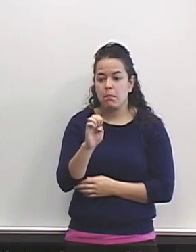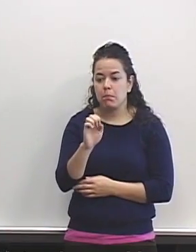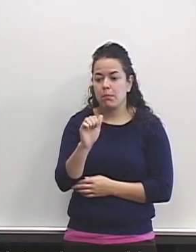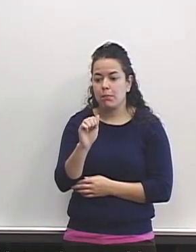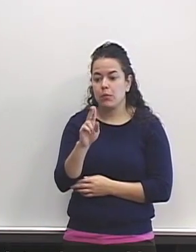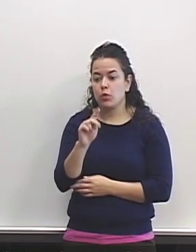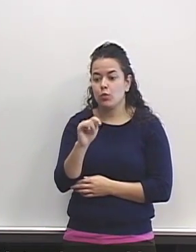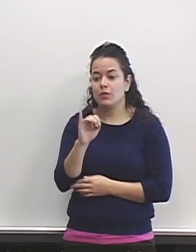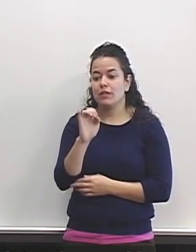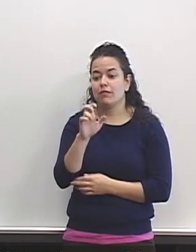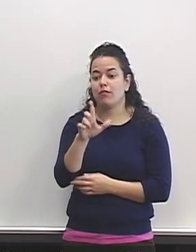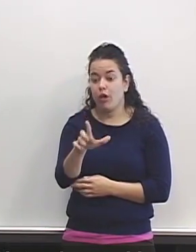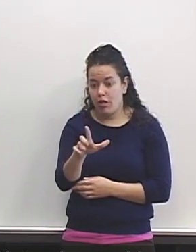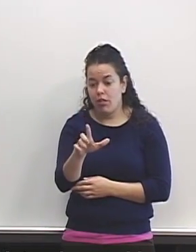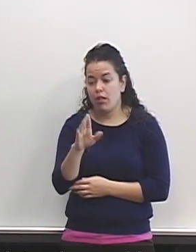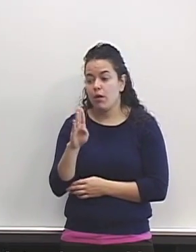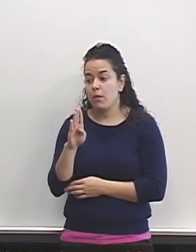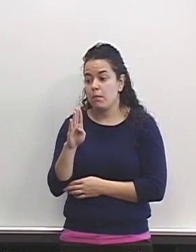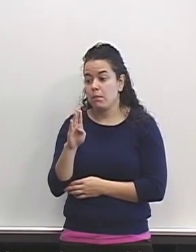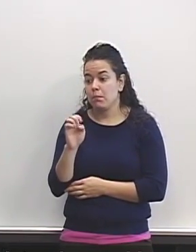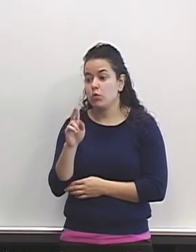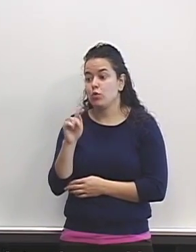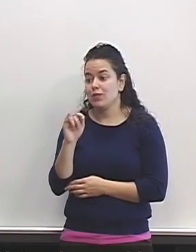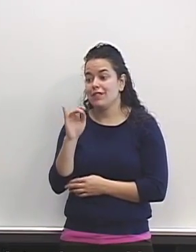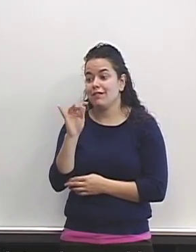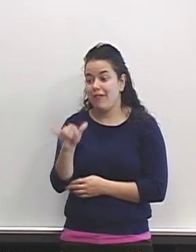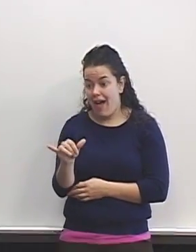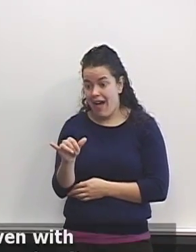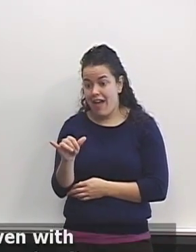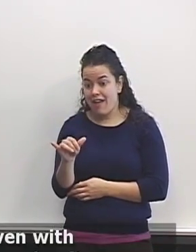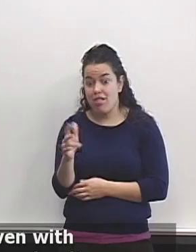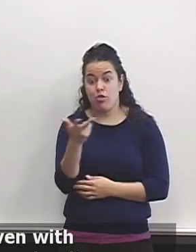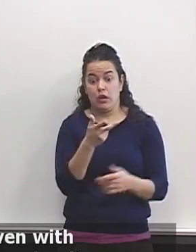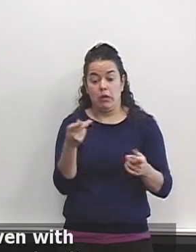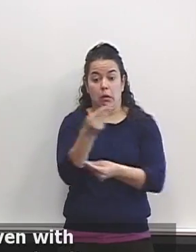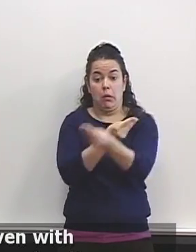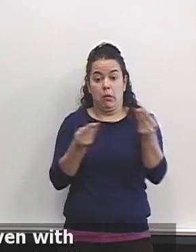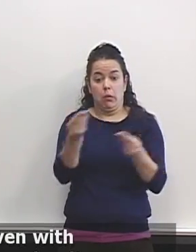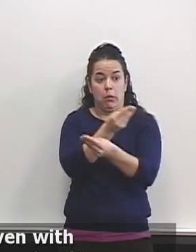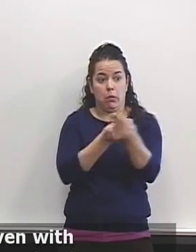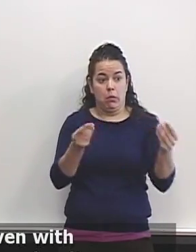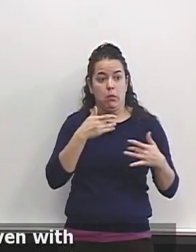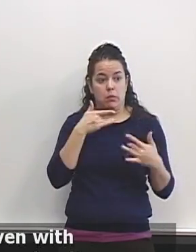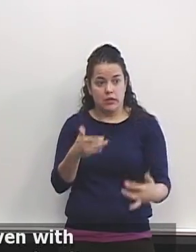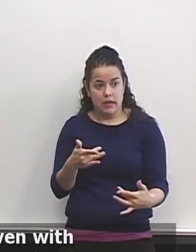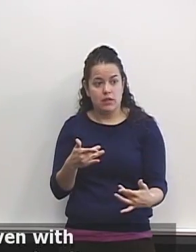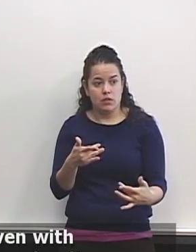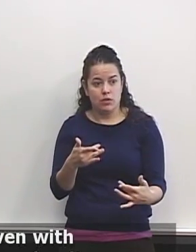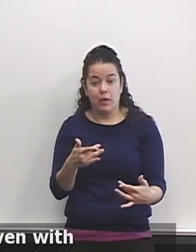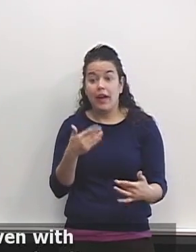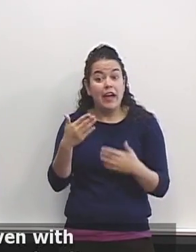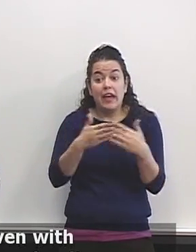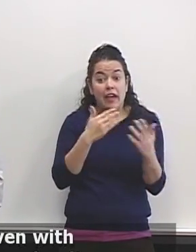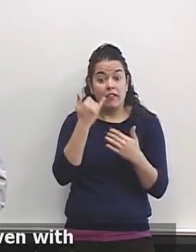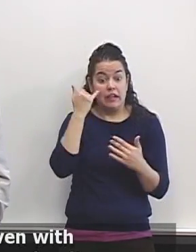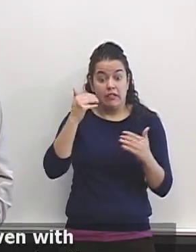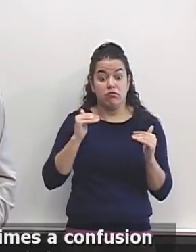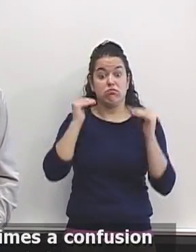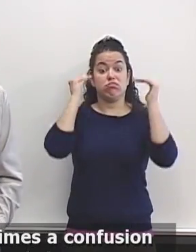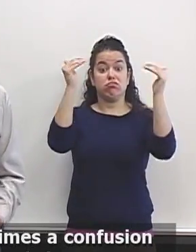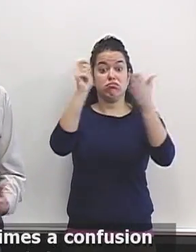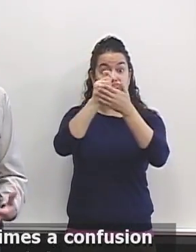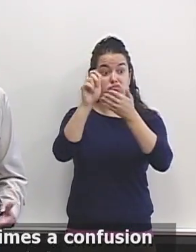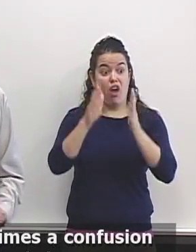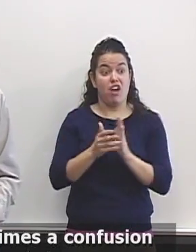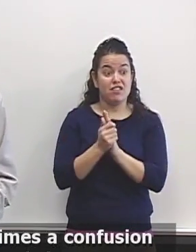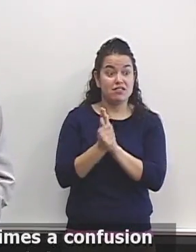and beautify interchangeably. So there's, even with very advanced writers,